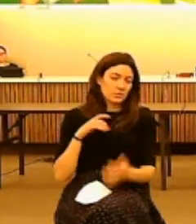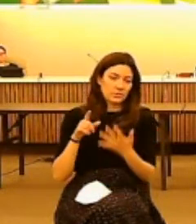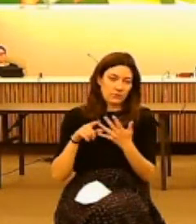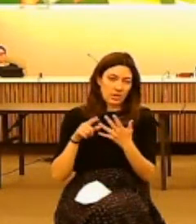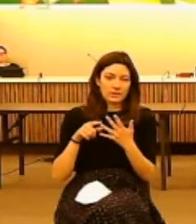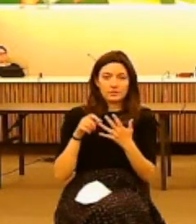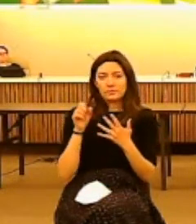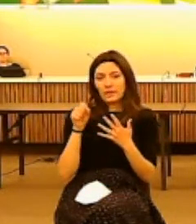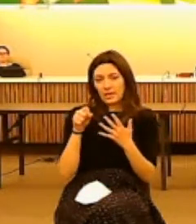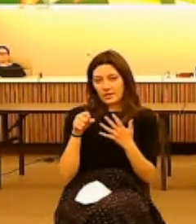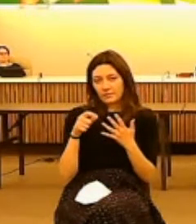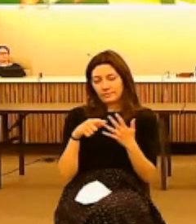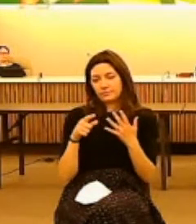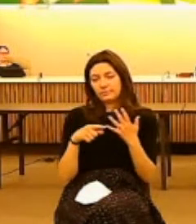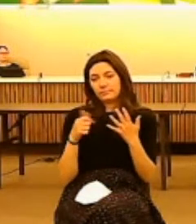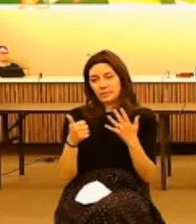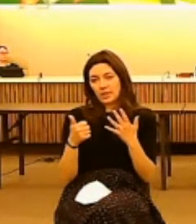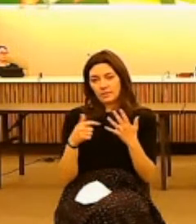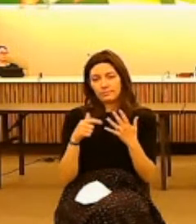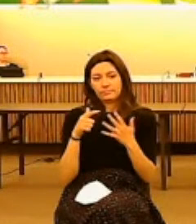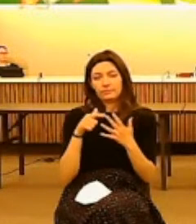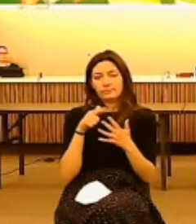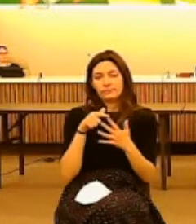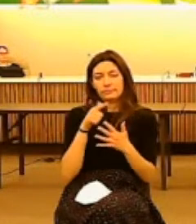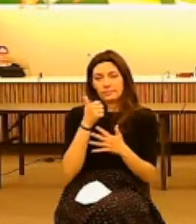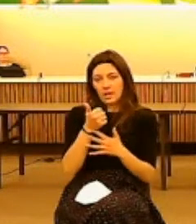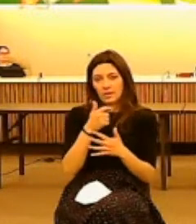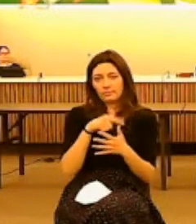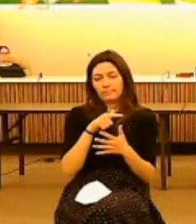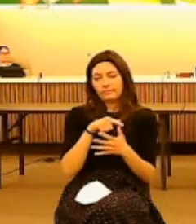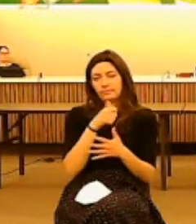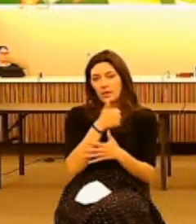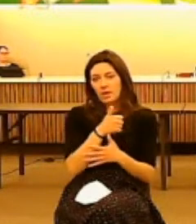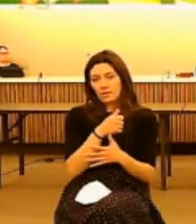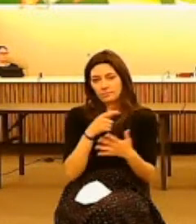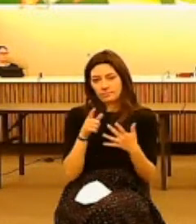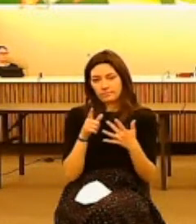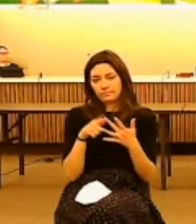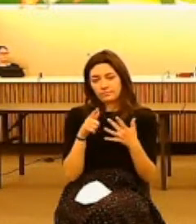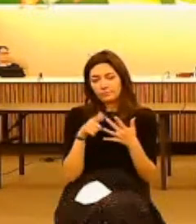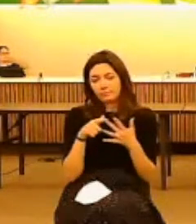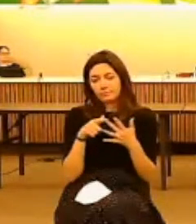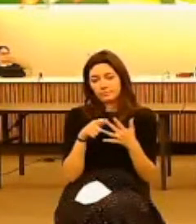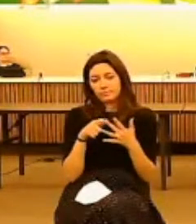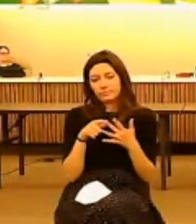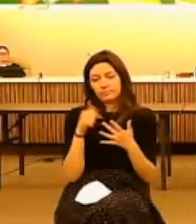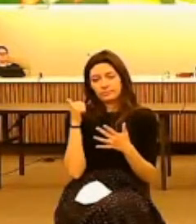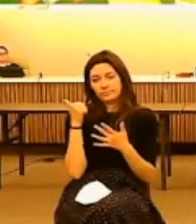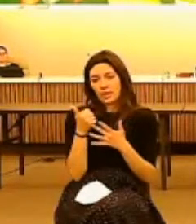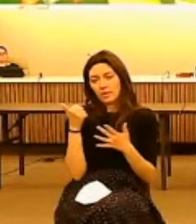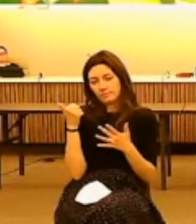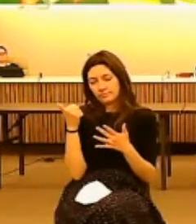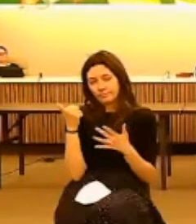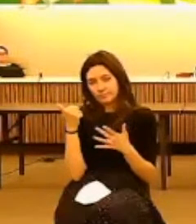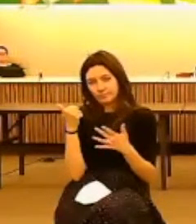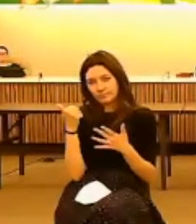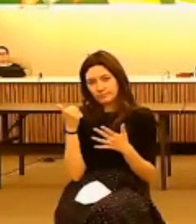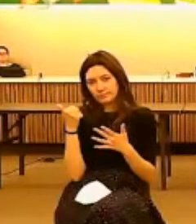Aye. Councilmember Page? Aye. Councilmember Belanca? Aye. Supervisor Schultz? Aye.